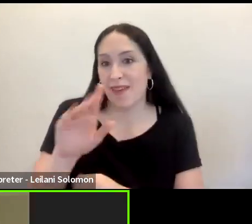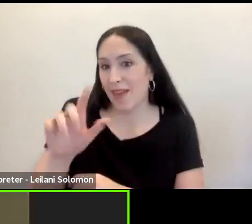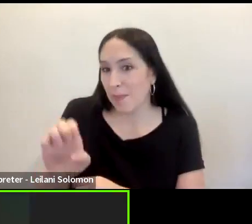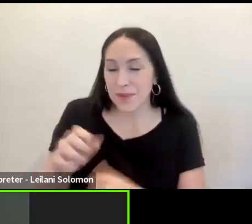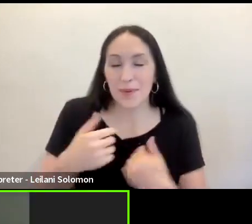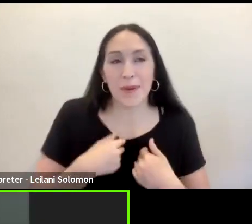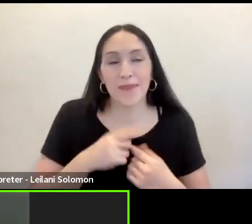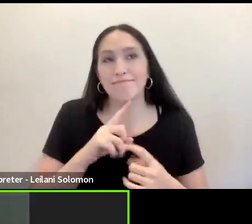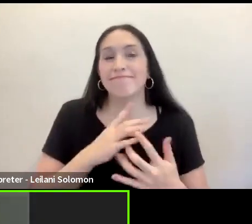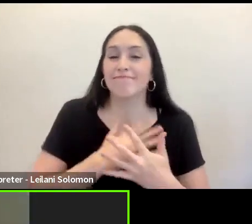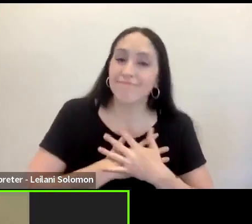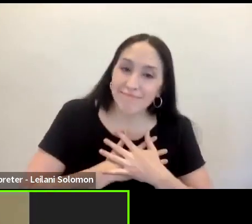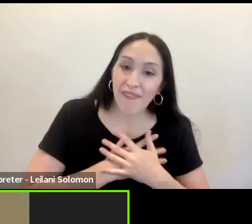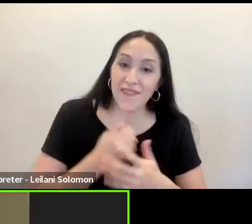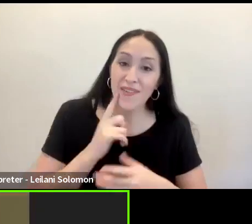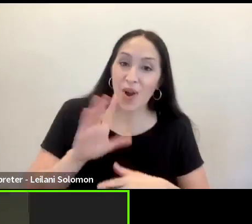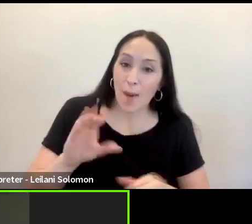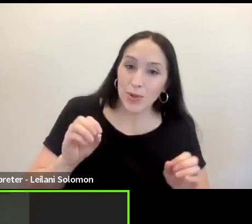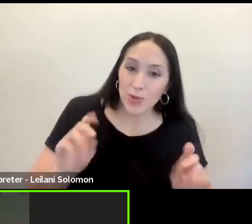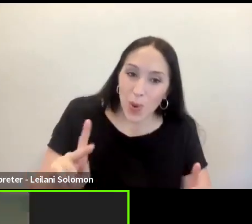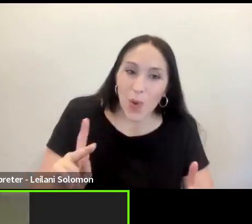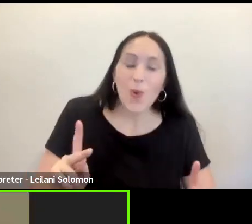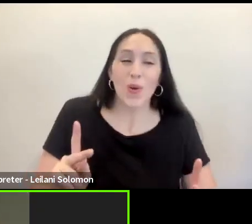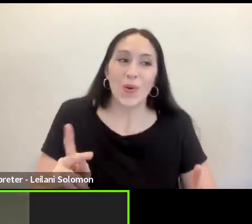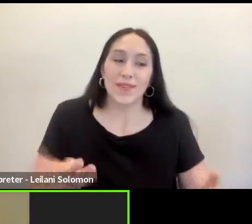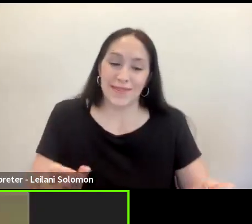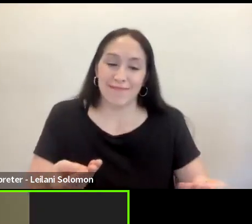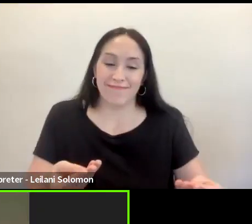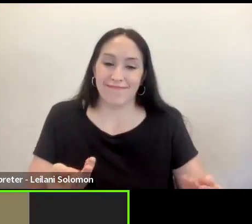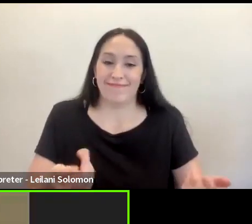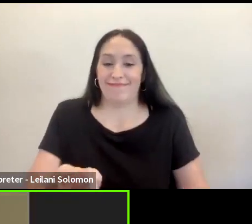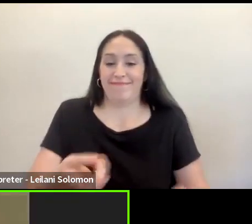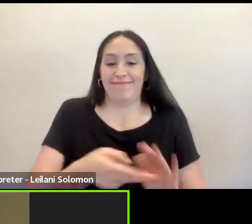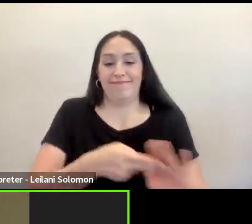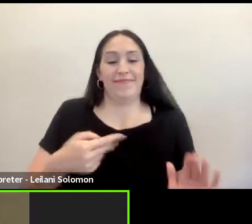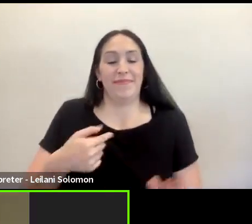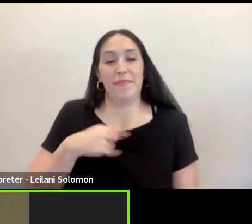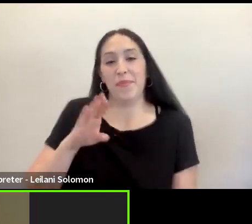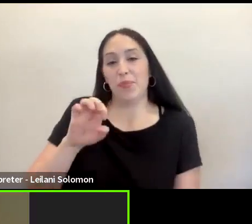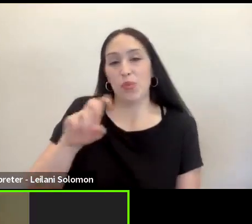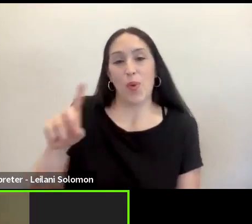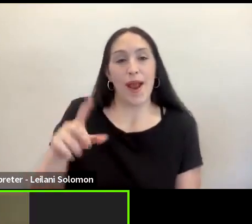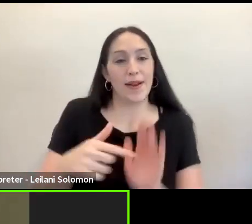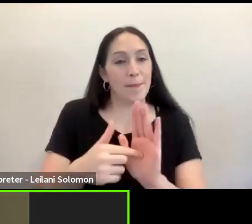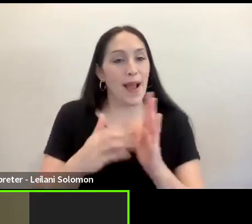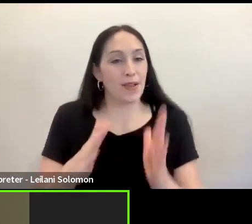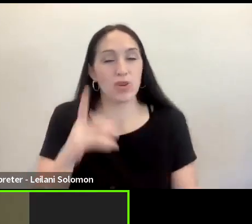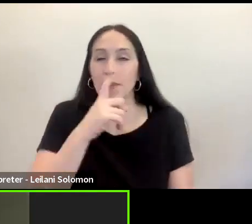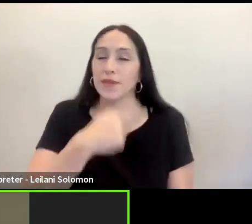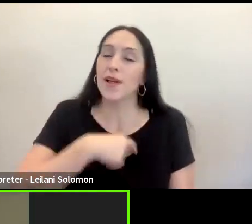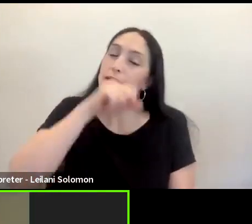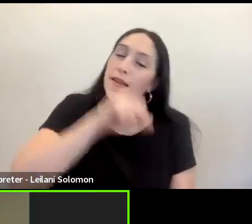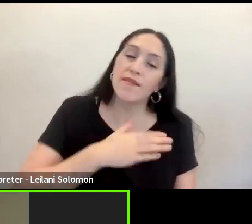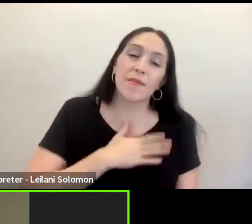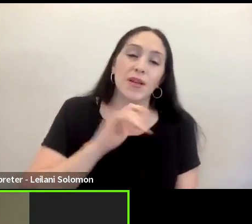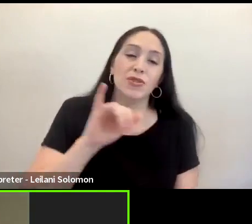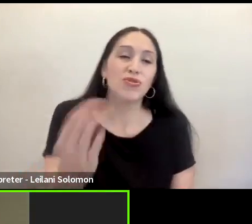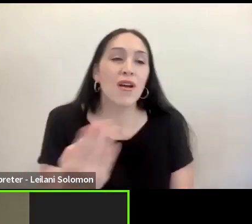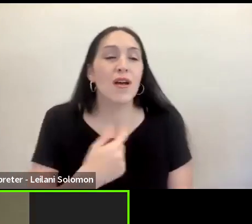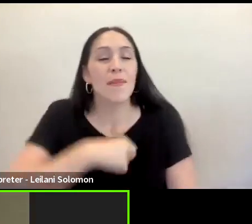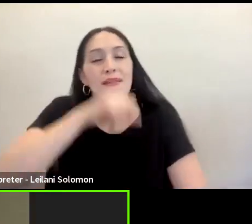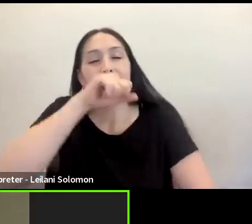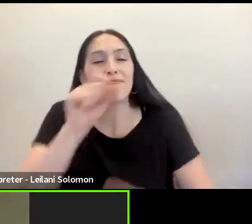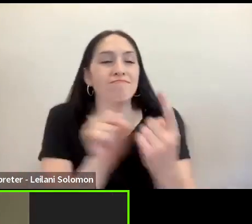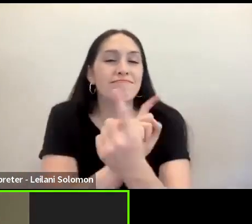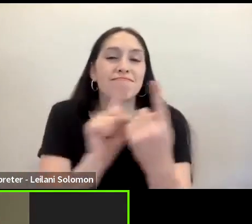grateful for the opportunity that Able United has made me one of their brand ambassadors, because I love what I do and I love meeting new people